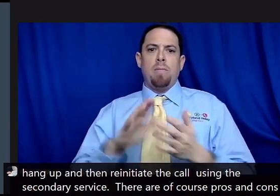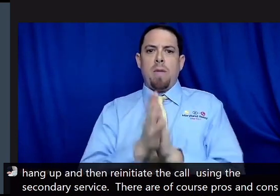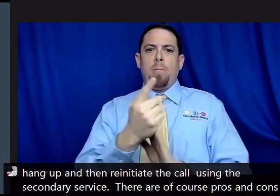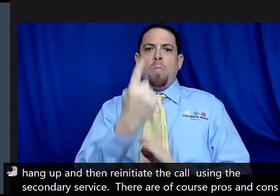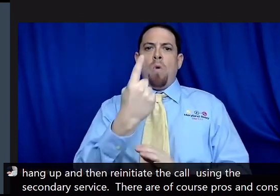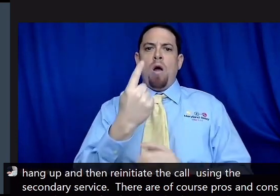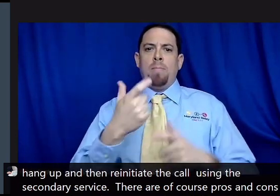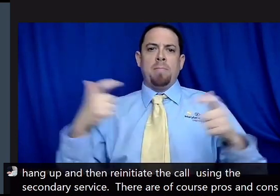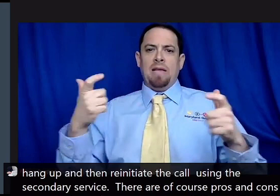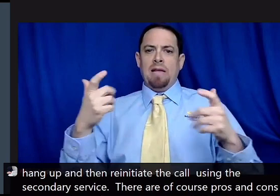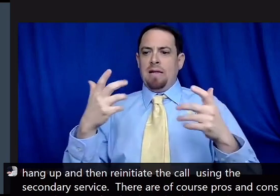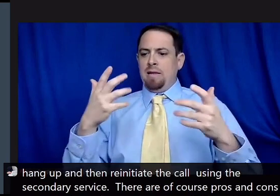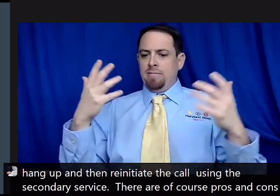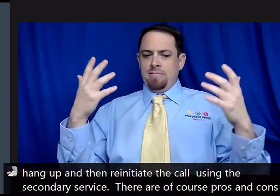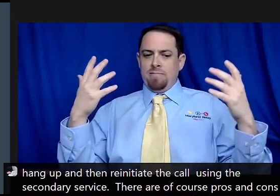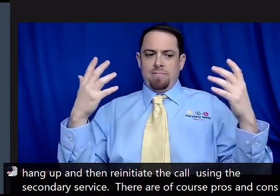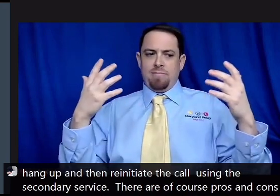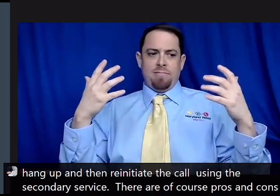might merge